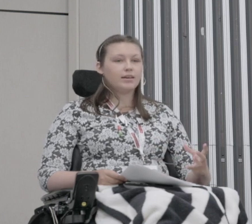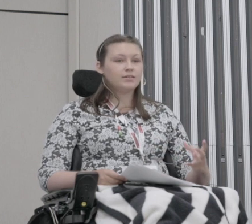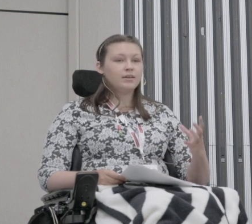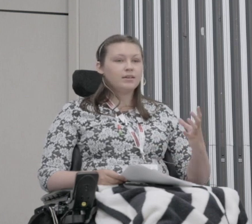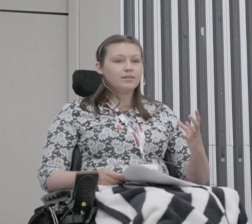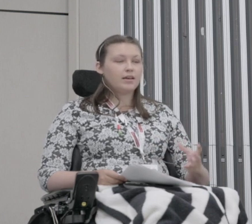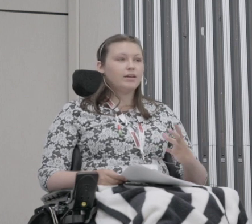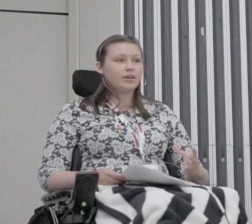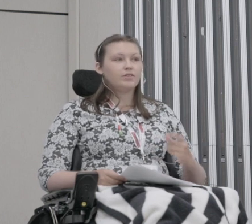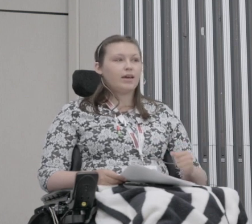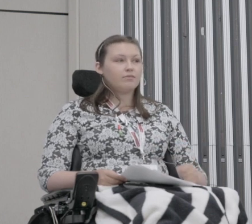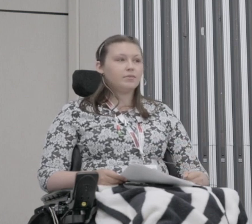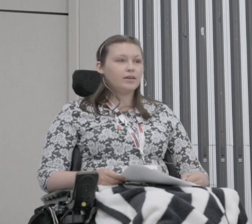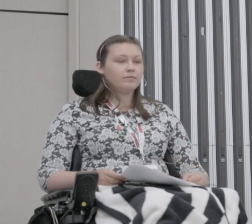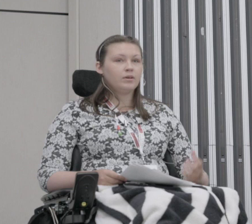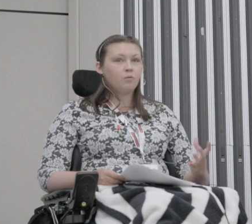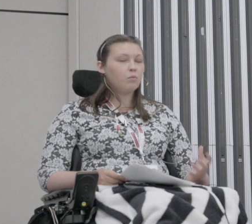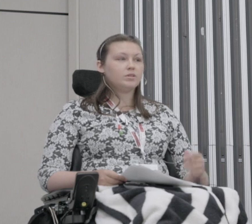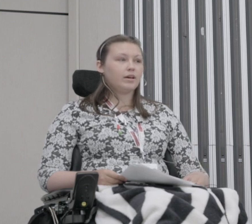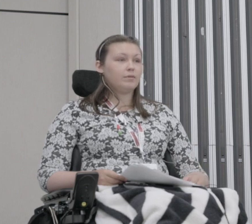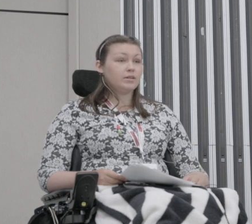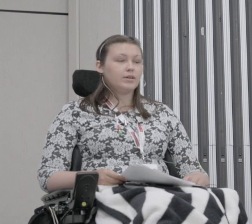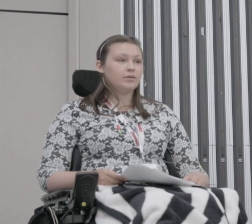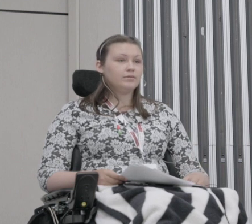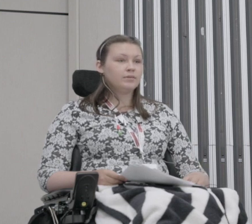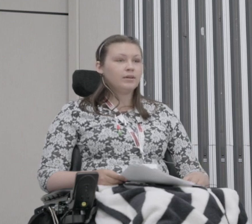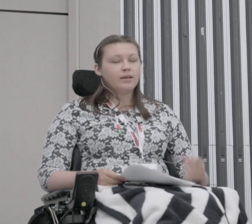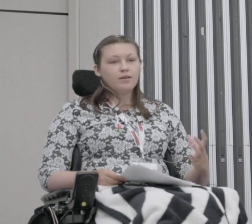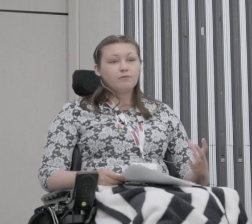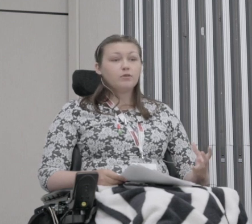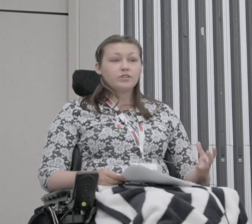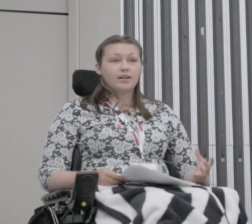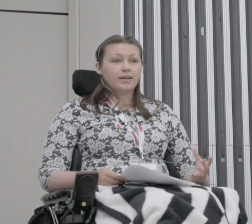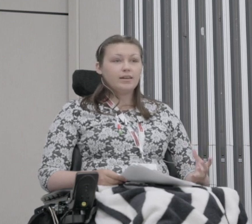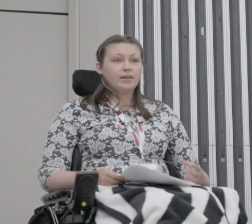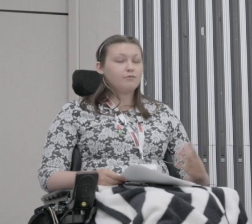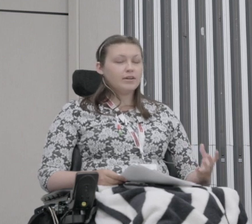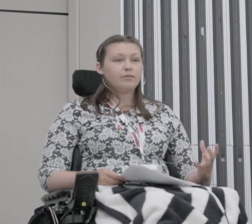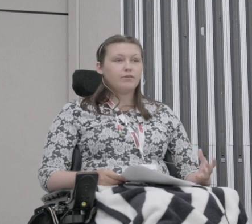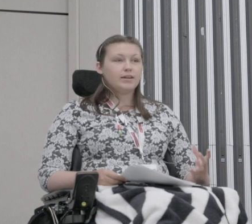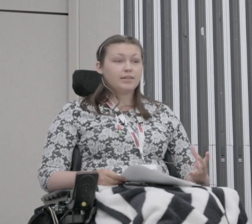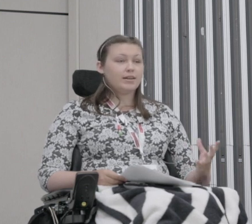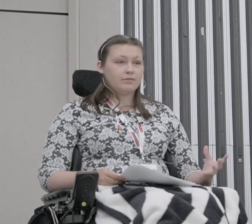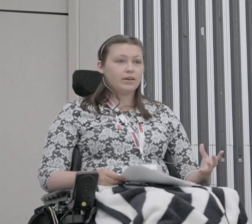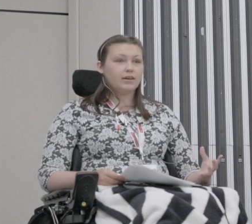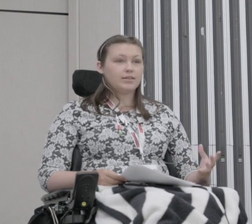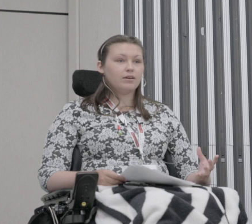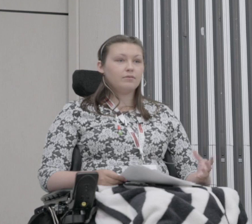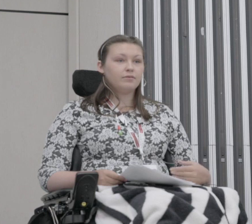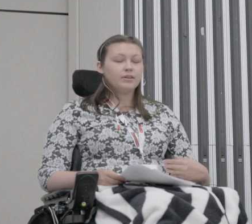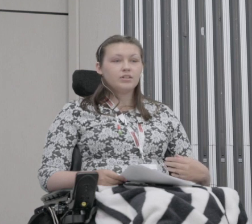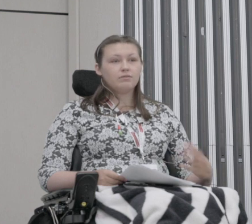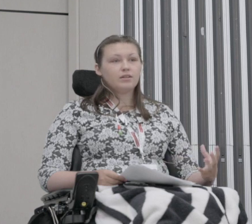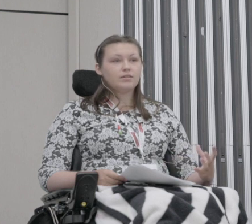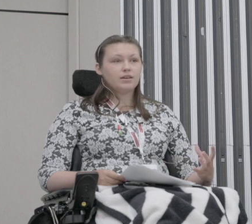these techniques, suddenly couldn't care for me. What was I going to do? Fortunately, a friend of a friend is an advocate